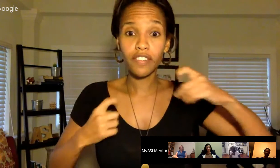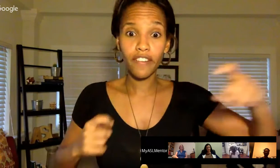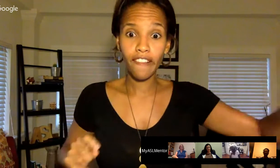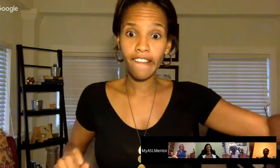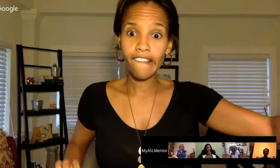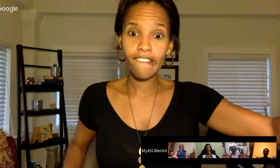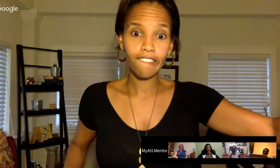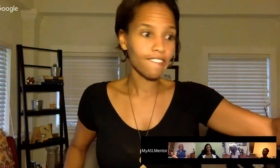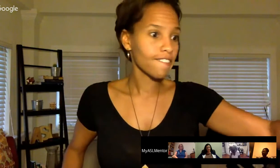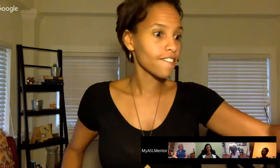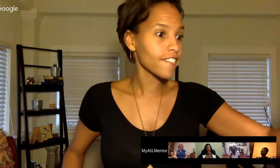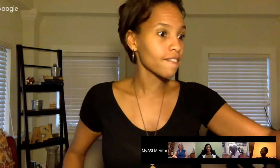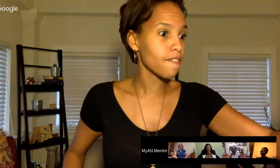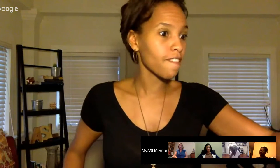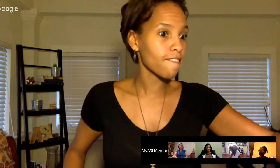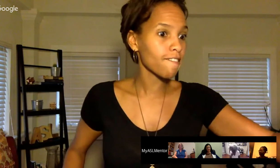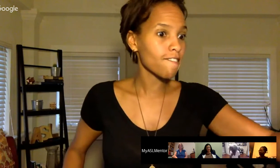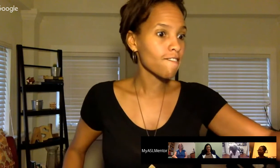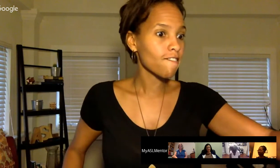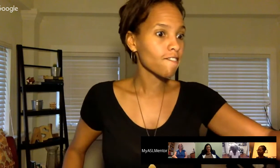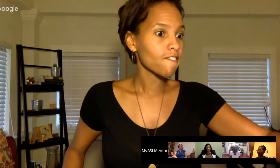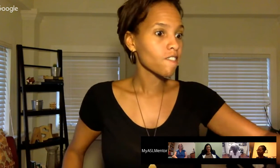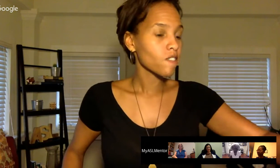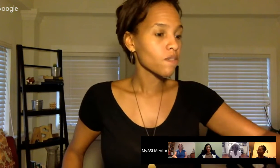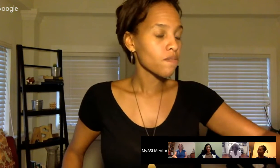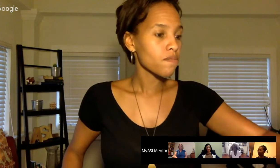Questions? All right.